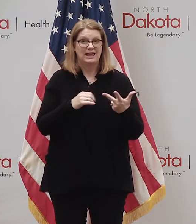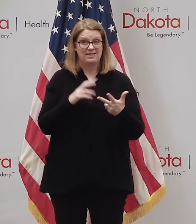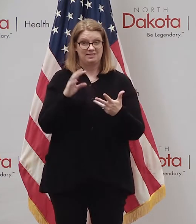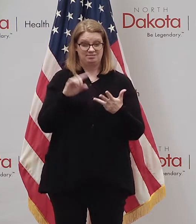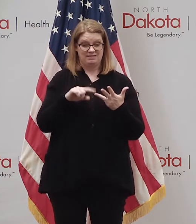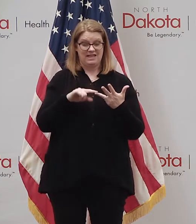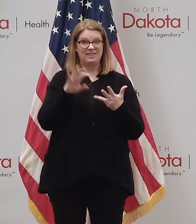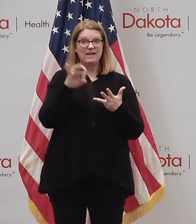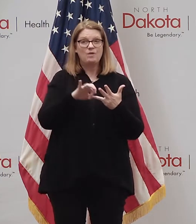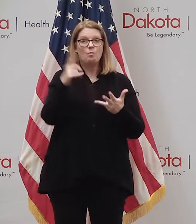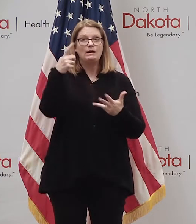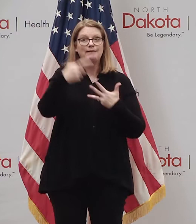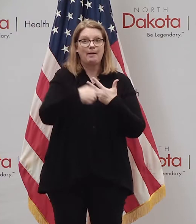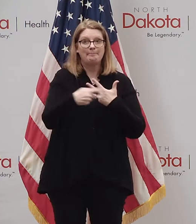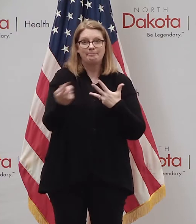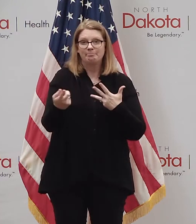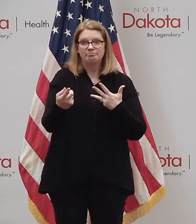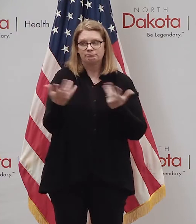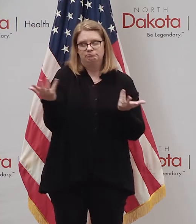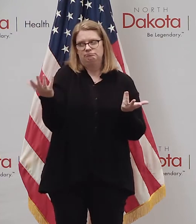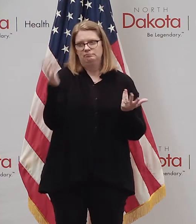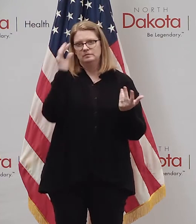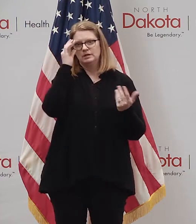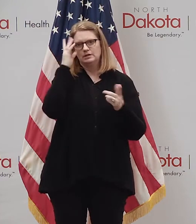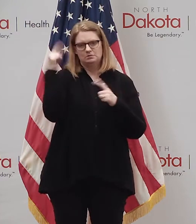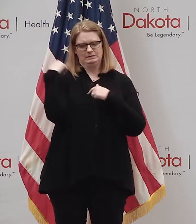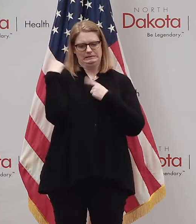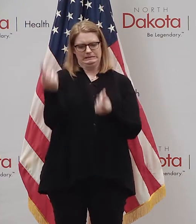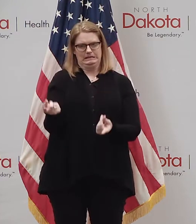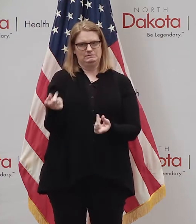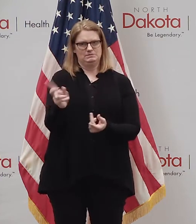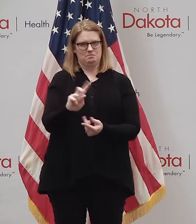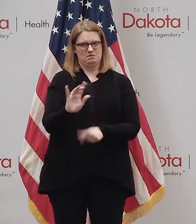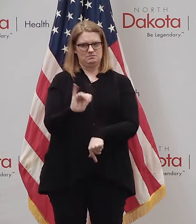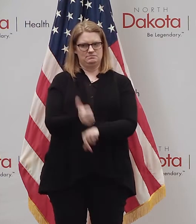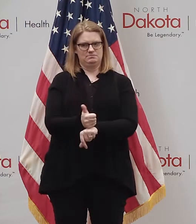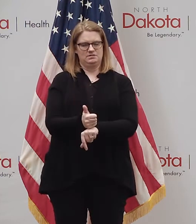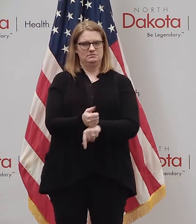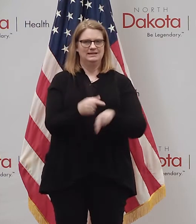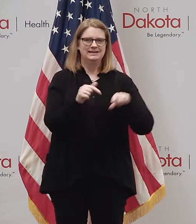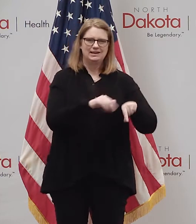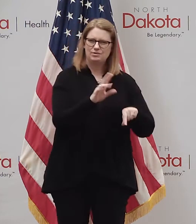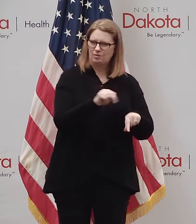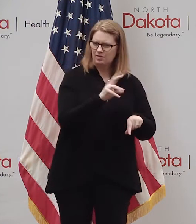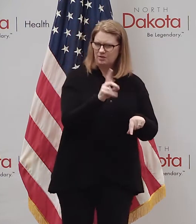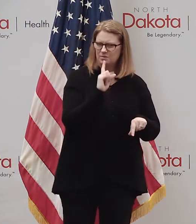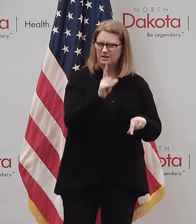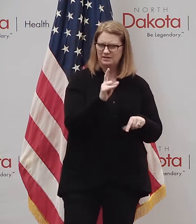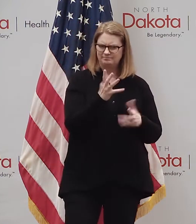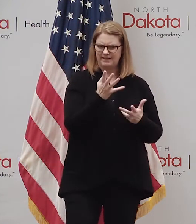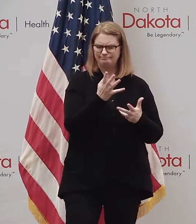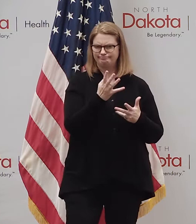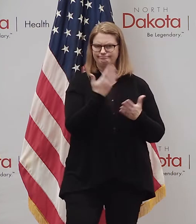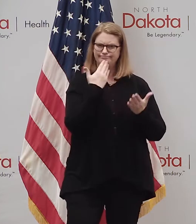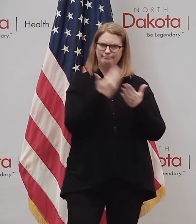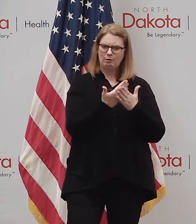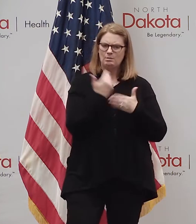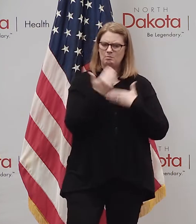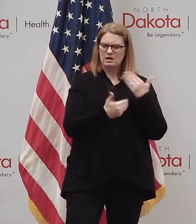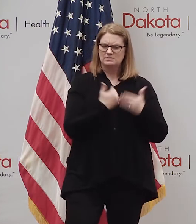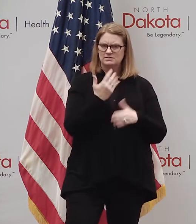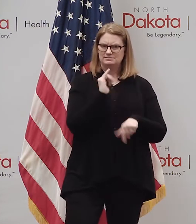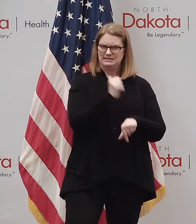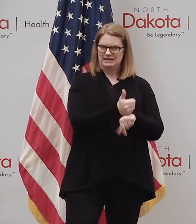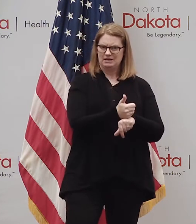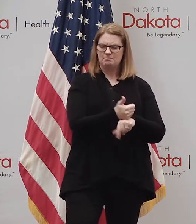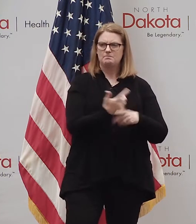I mean, that's been around since, I mean, democracies have begun. And I think that in North Dakota, we've got very good processes in place. As